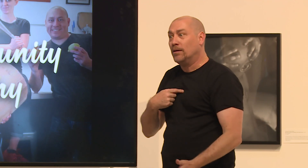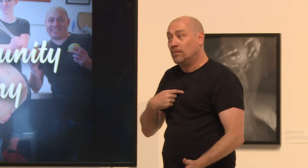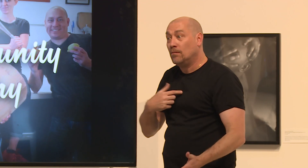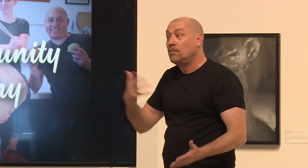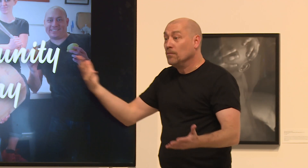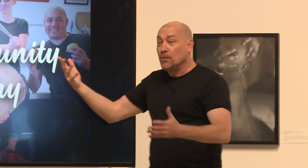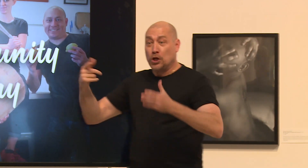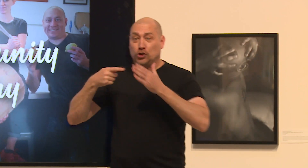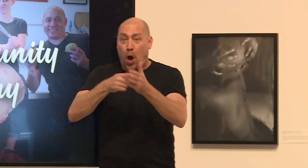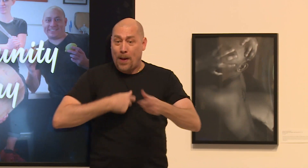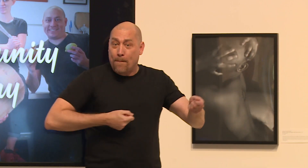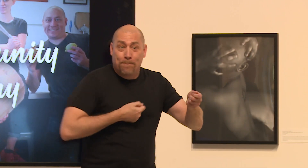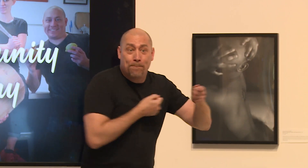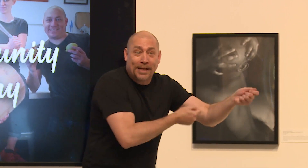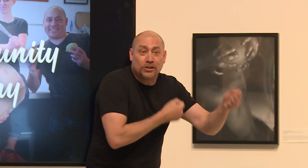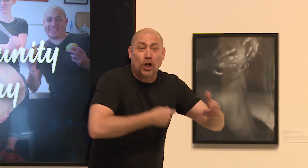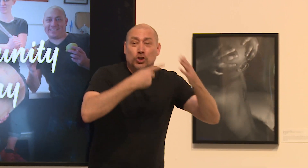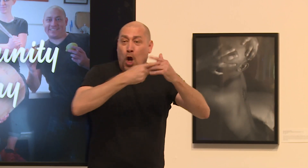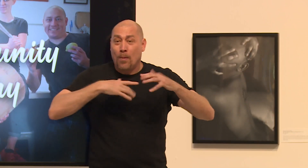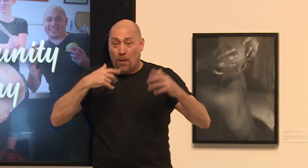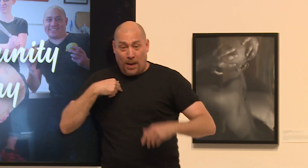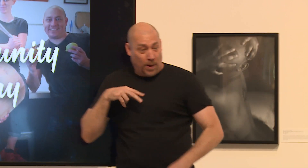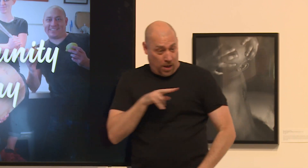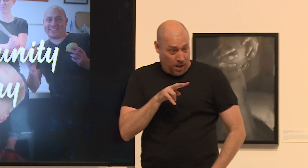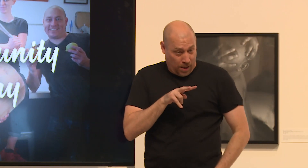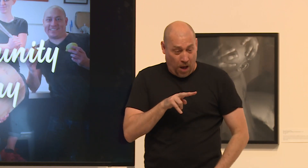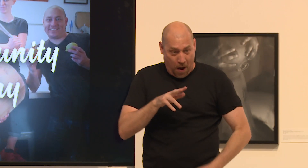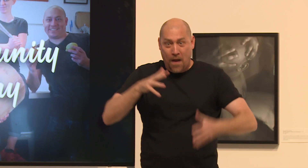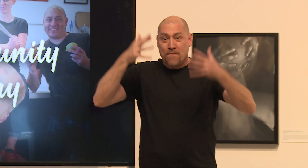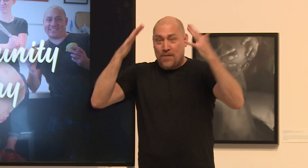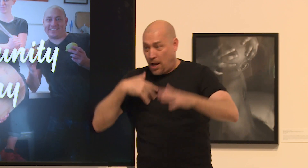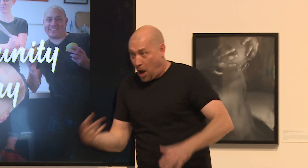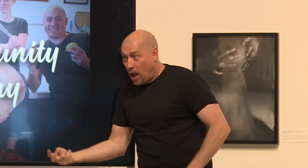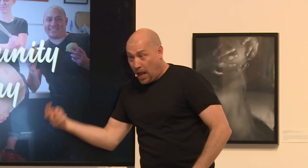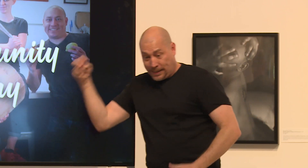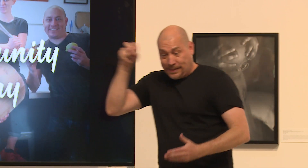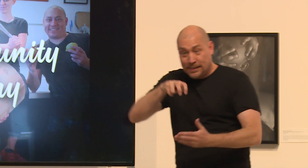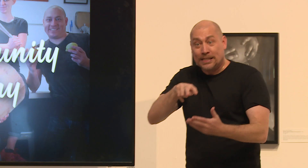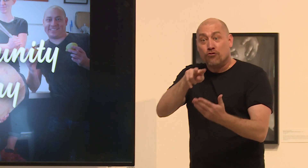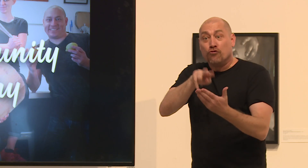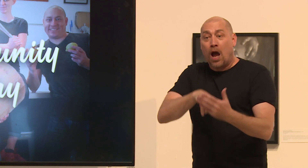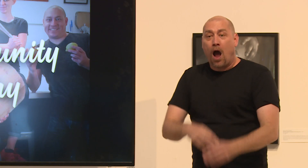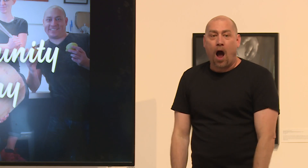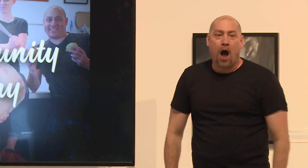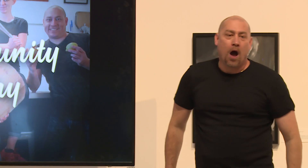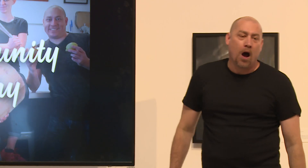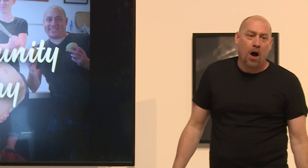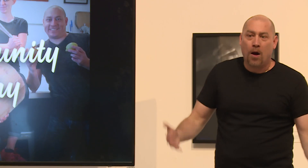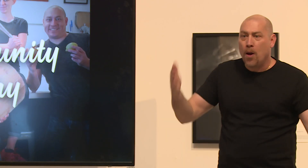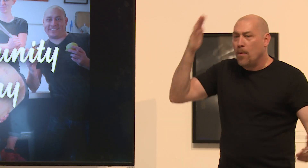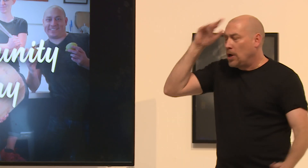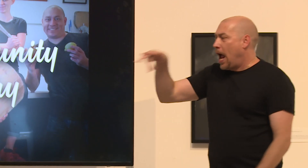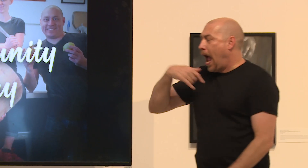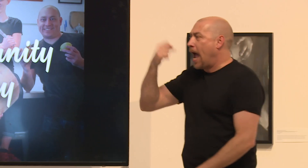first. Show me what it looks like to bake a wood-fired pizza. Then I